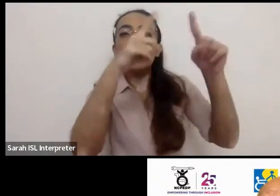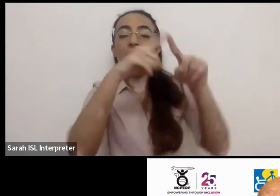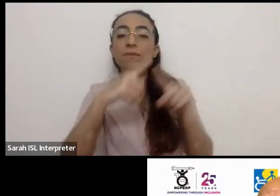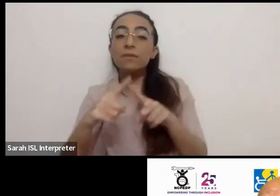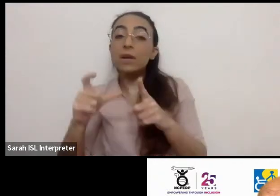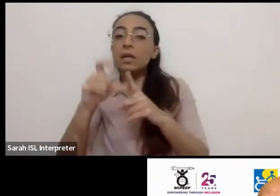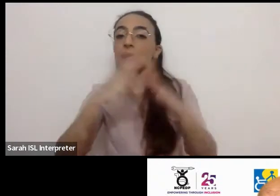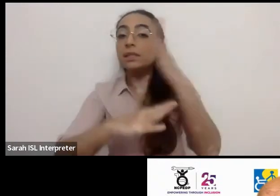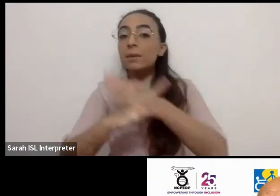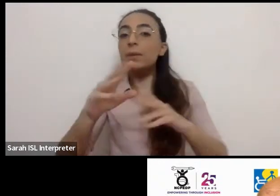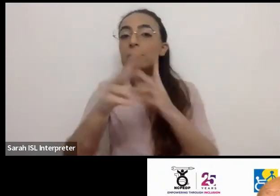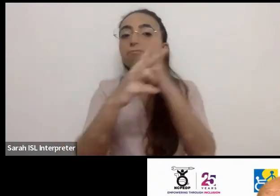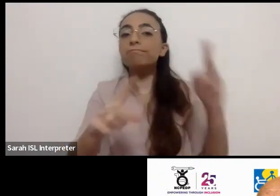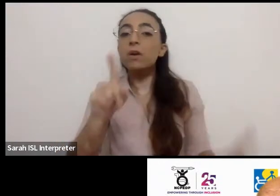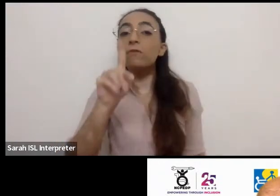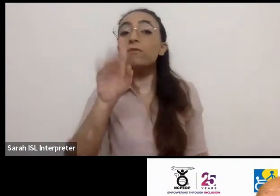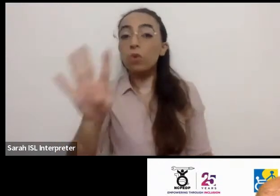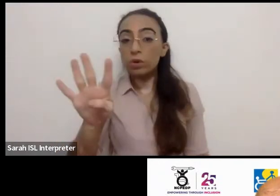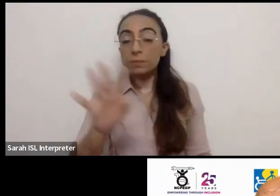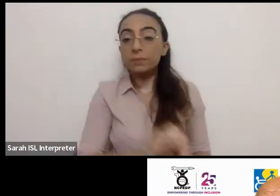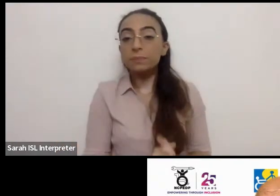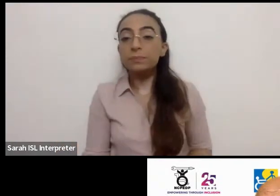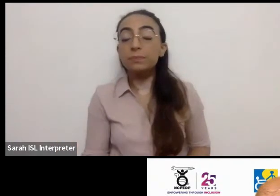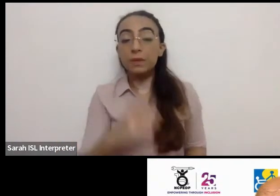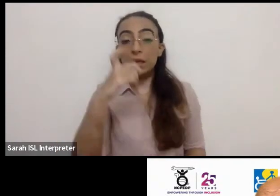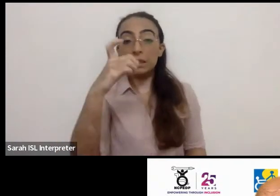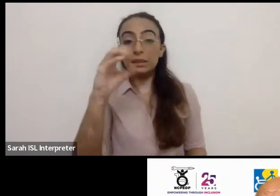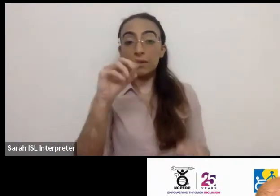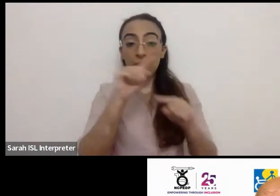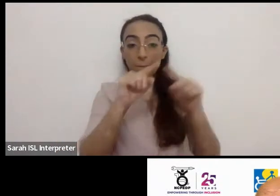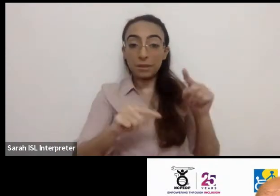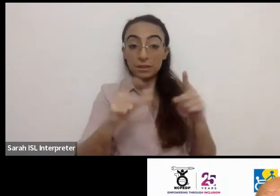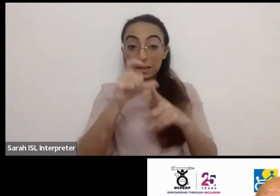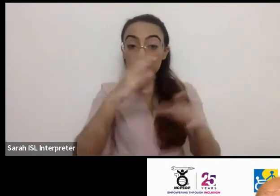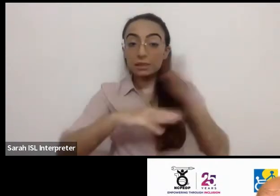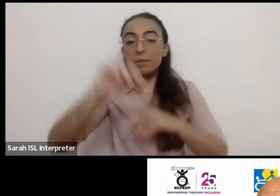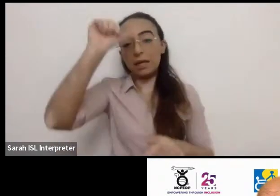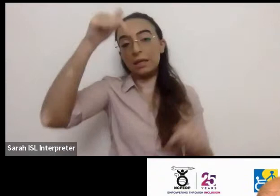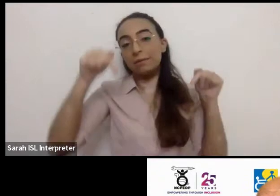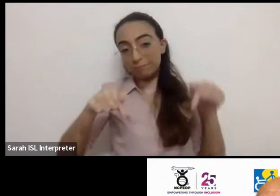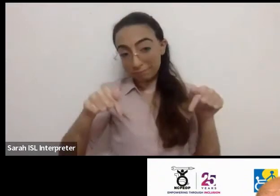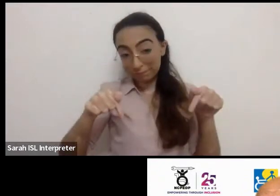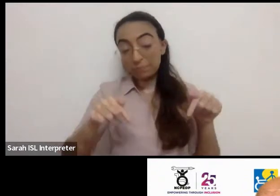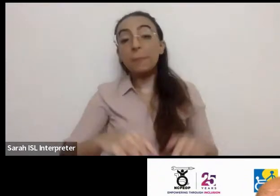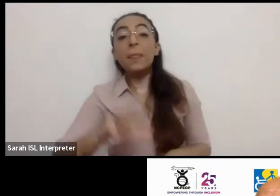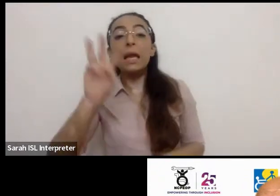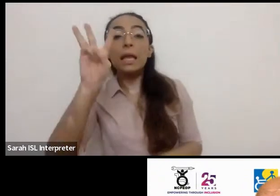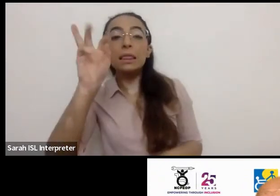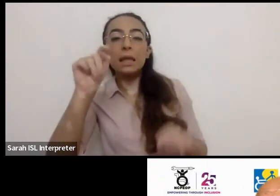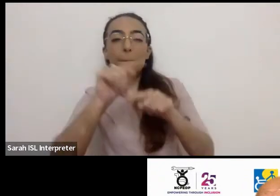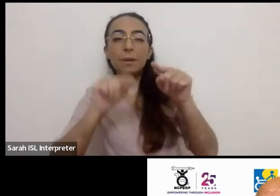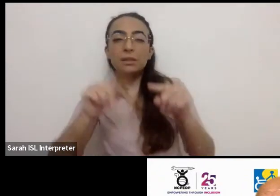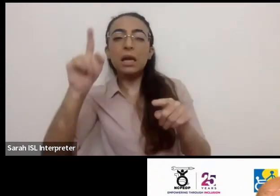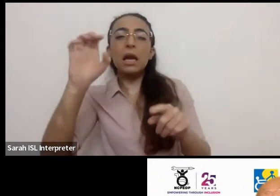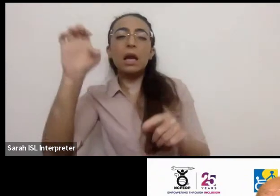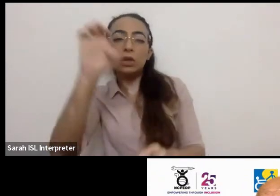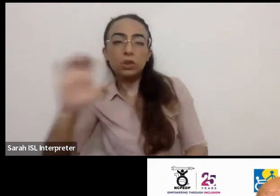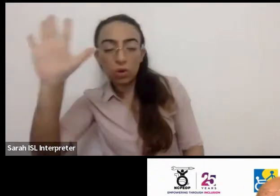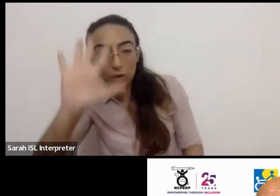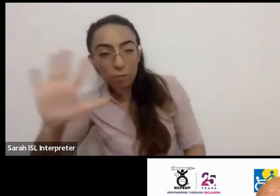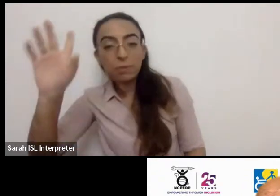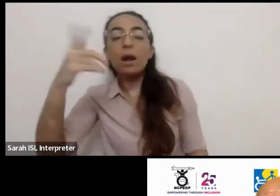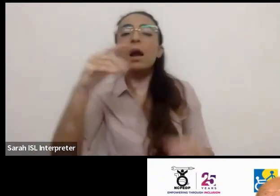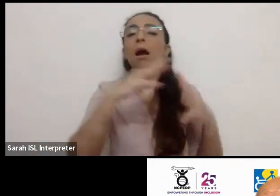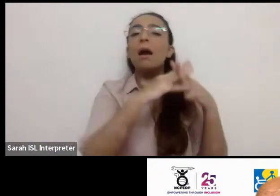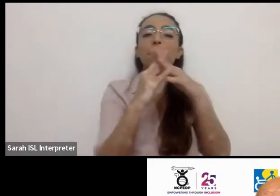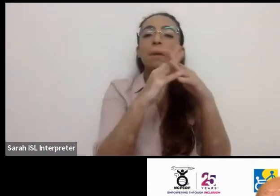disabilities. 70% of those people are based in India. The remaining 30% are based largely between Europe and the US.